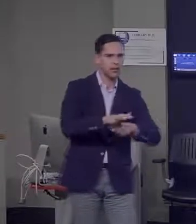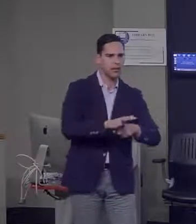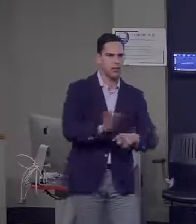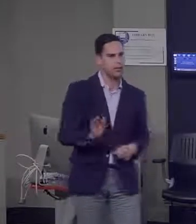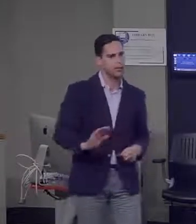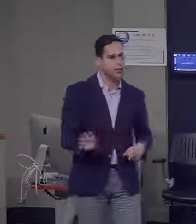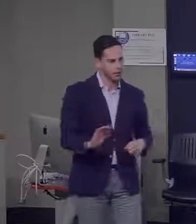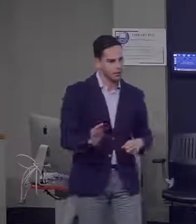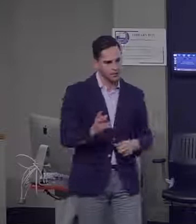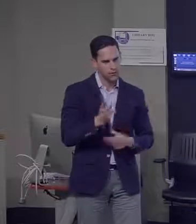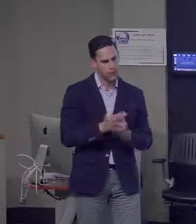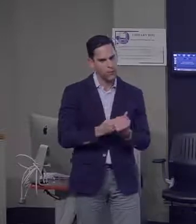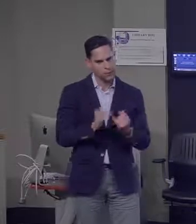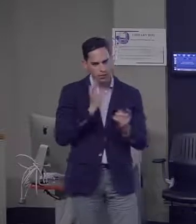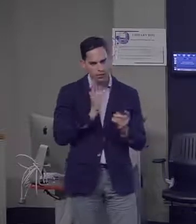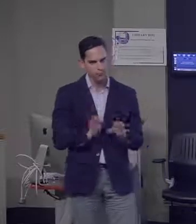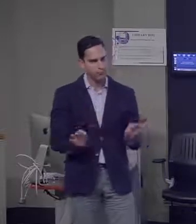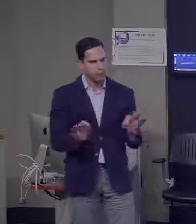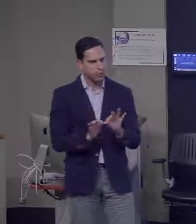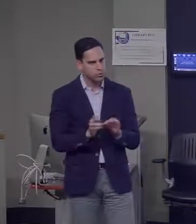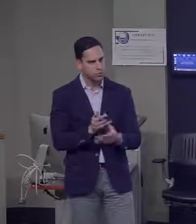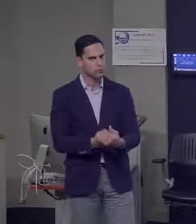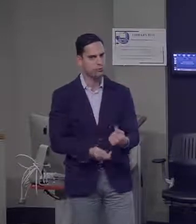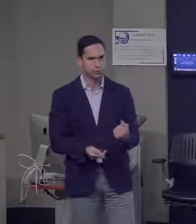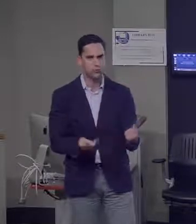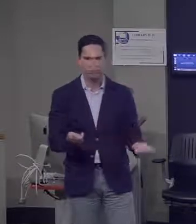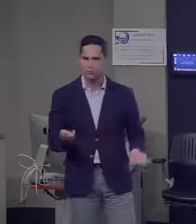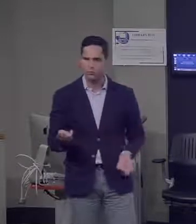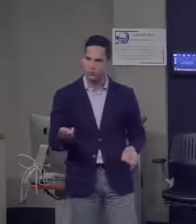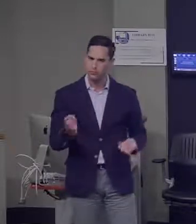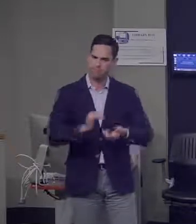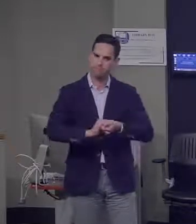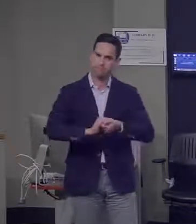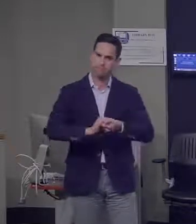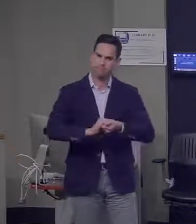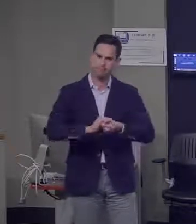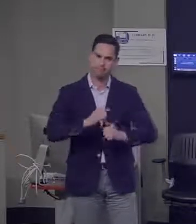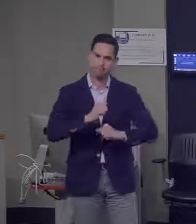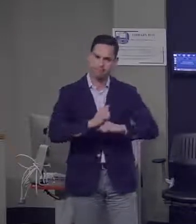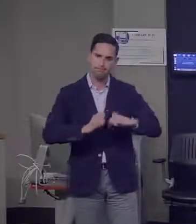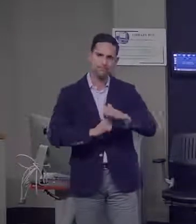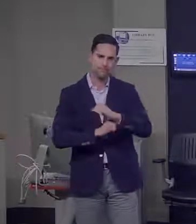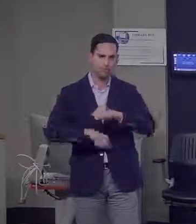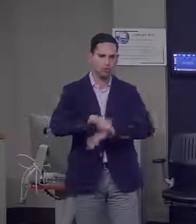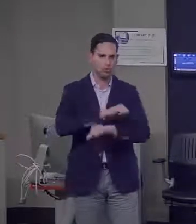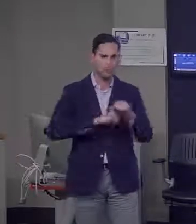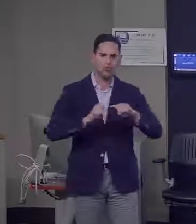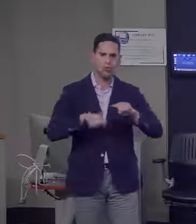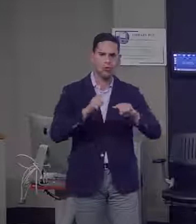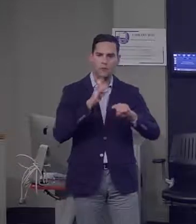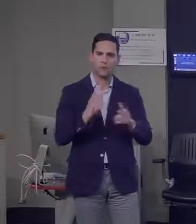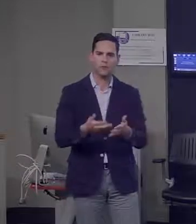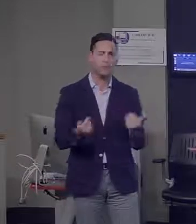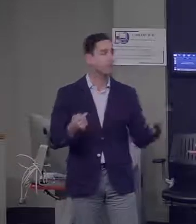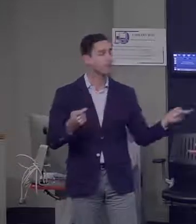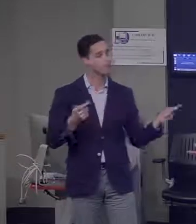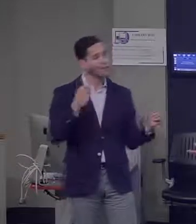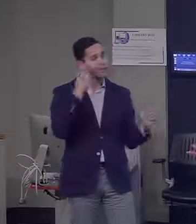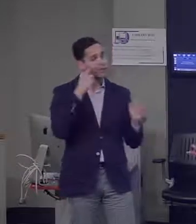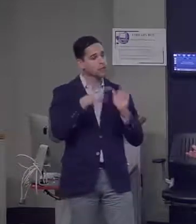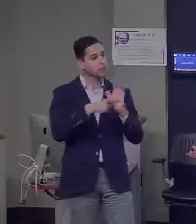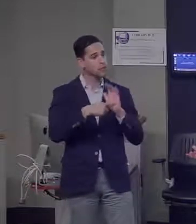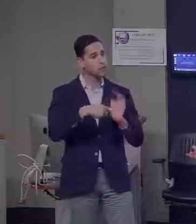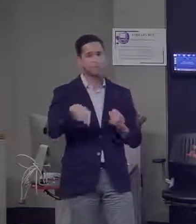go hand in hand. They're not really exclusive. totally divorced. So let me give you an example. Oh, it's- Let's say you know